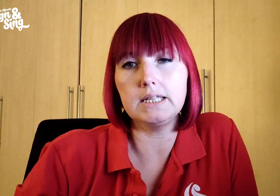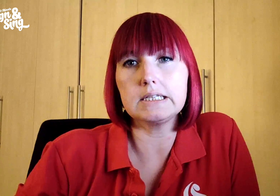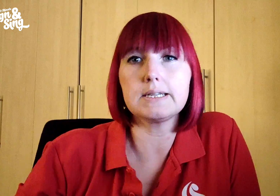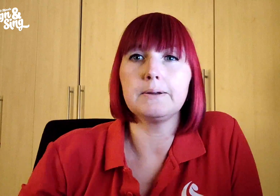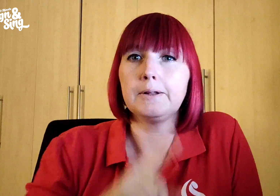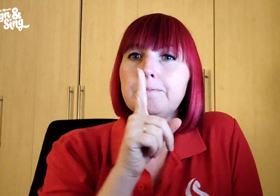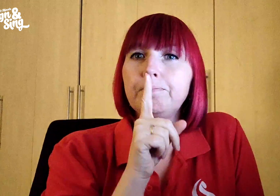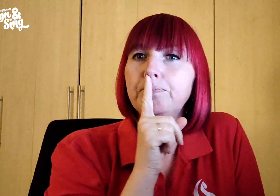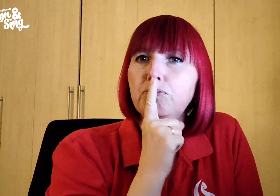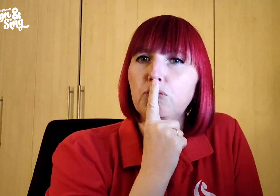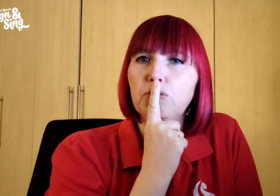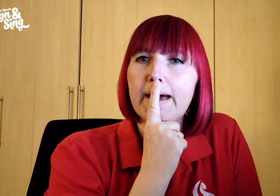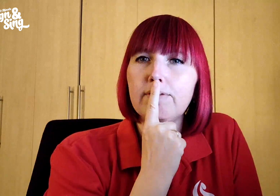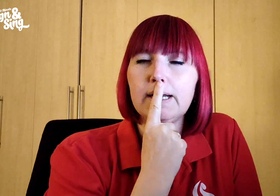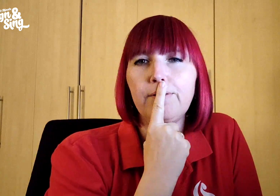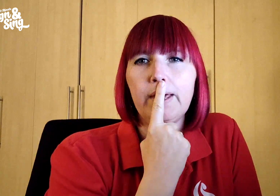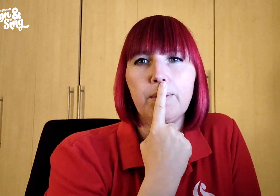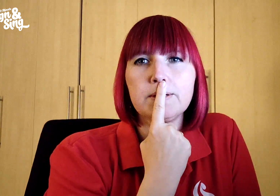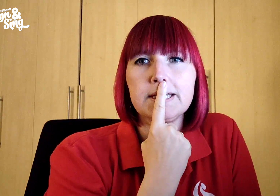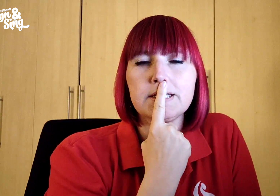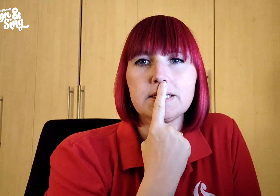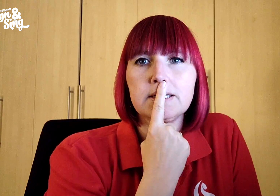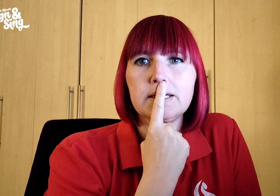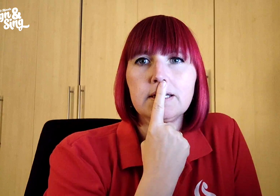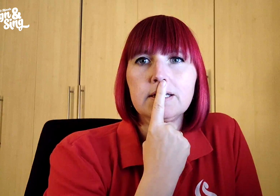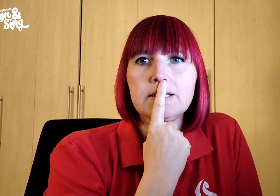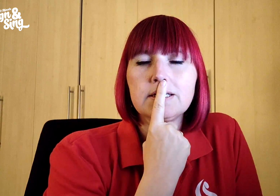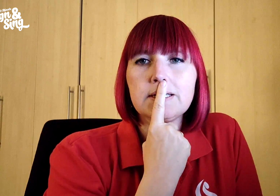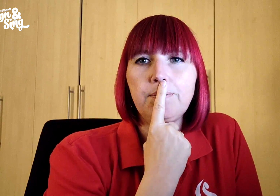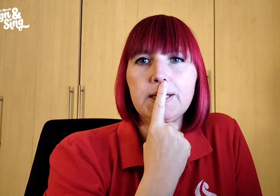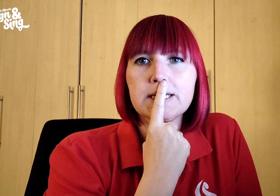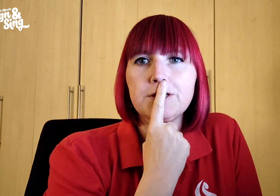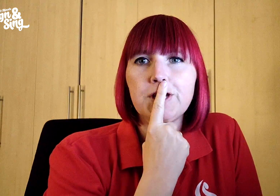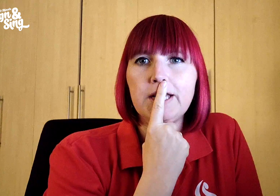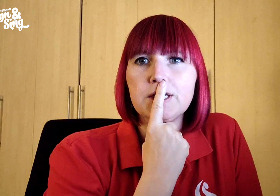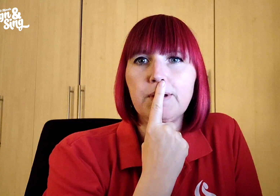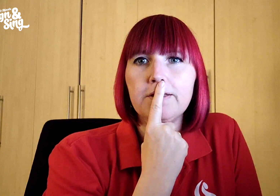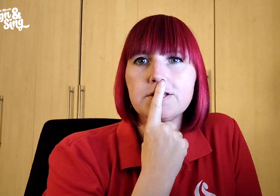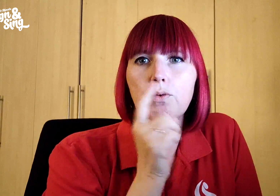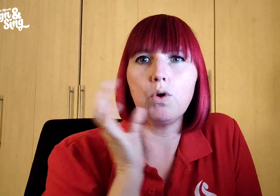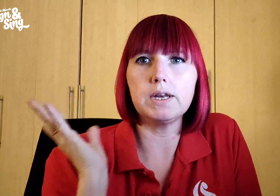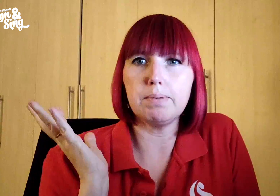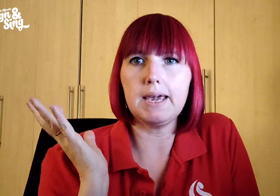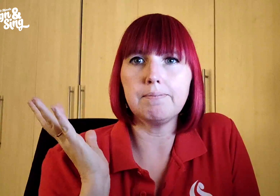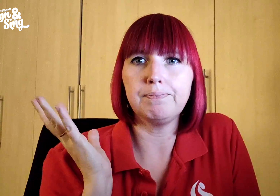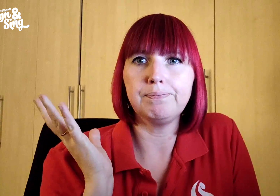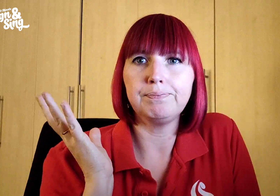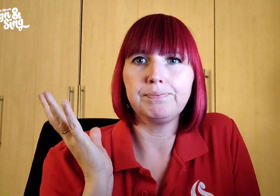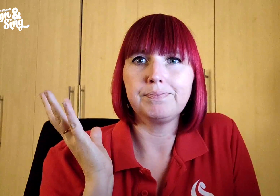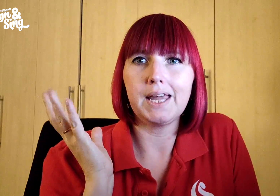music means? Have a little think about it. Something is going to change in the middle of the song. What could it